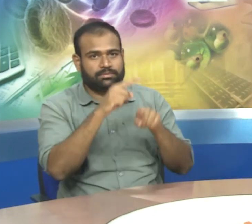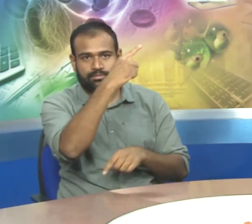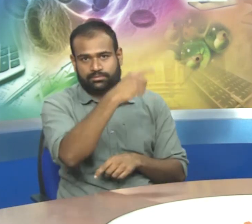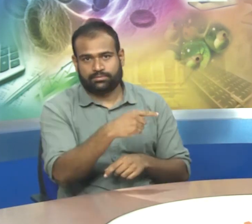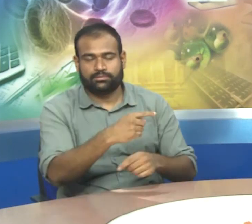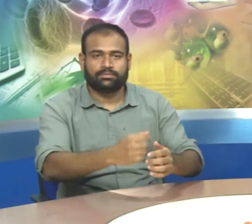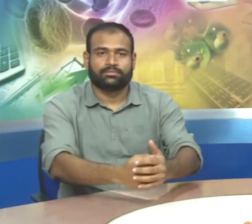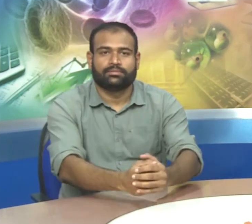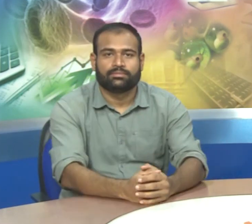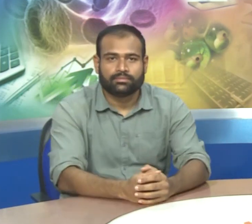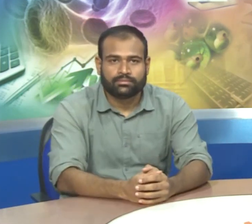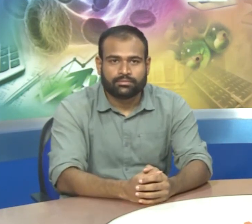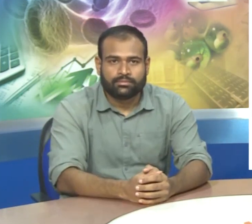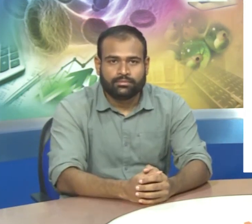those examples.